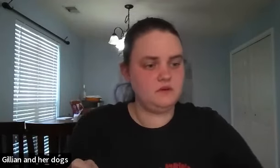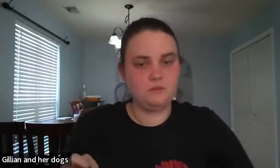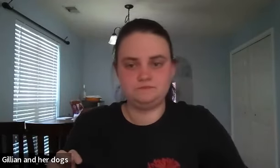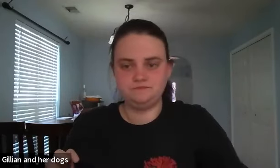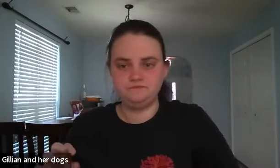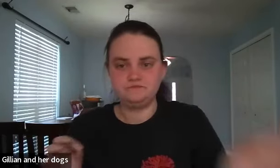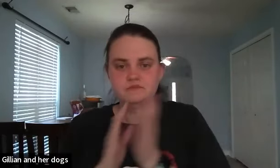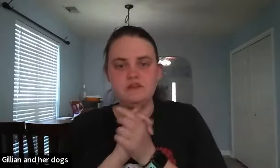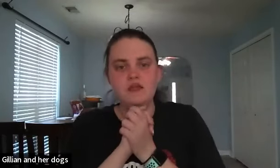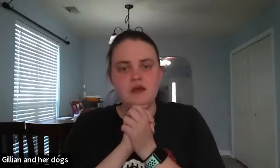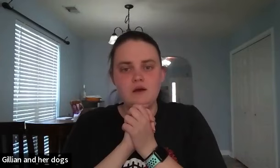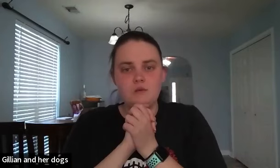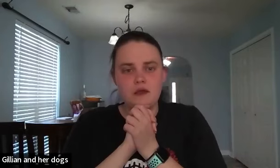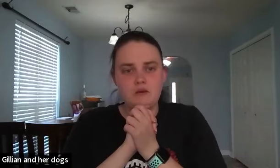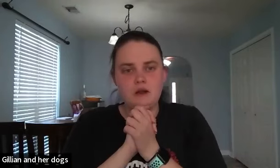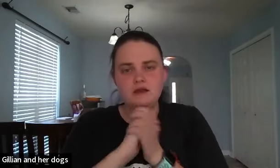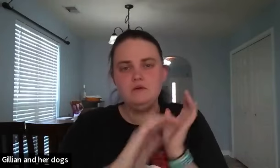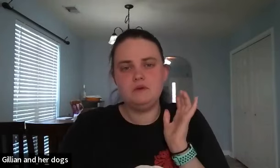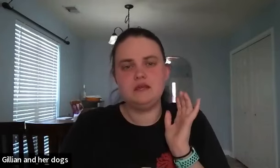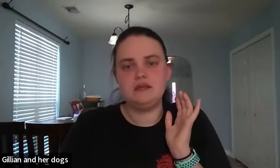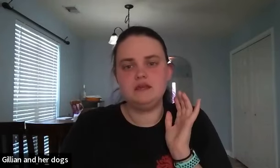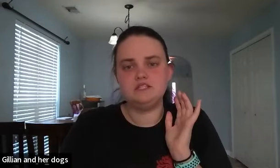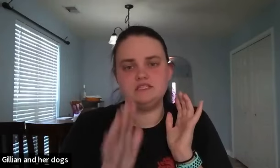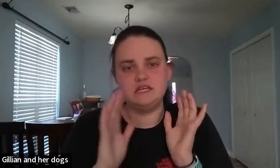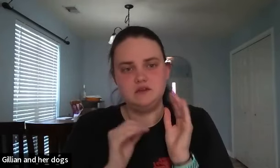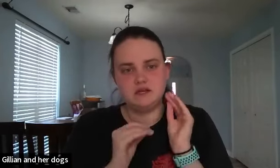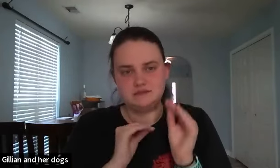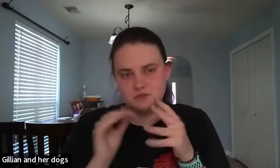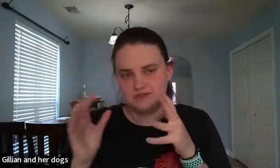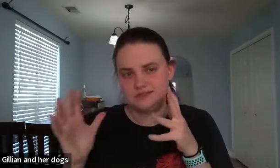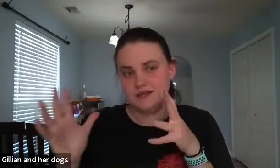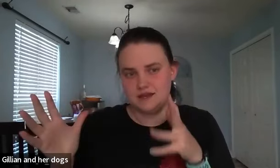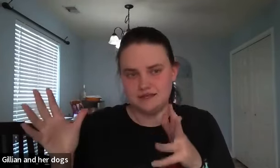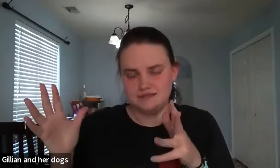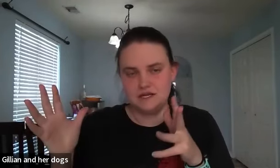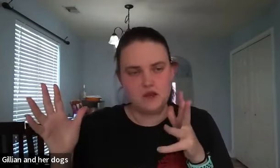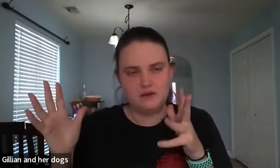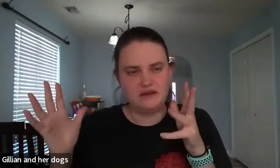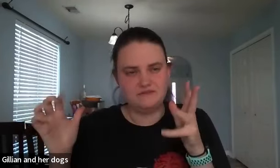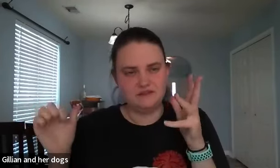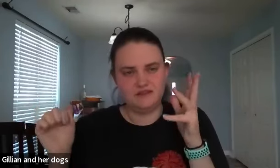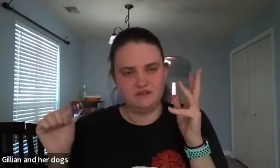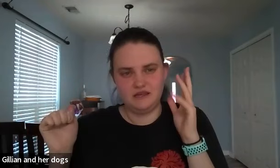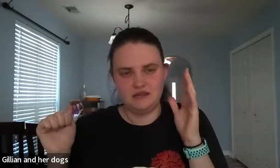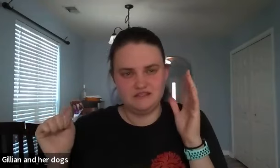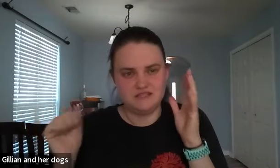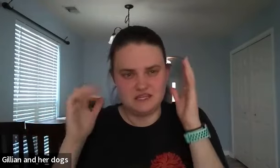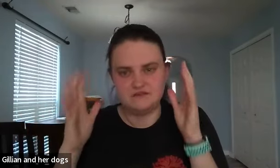we go. Well, why don't we, just to get you guys some more signs, I know, I feel like you're like, isn't this enough